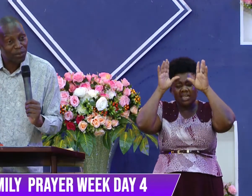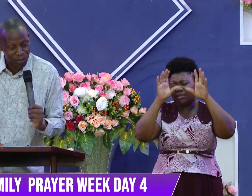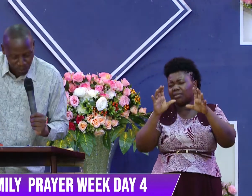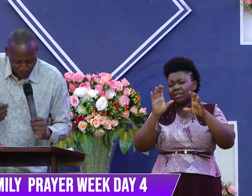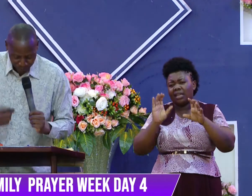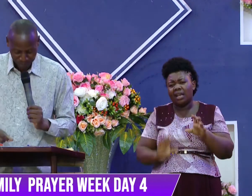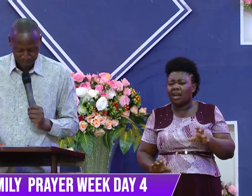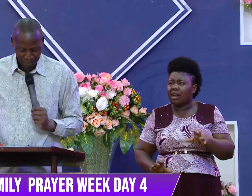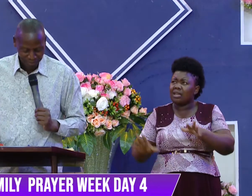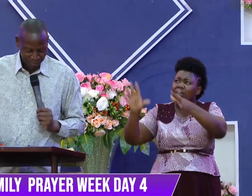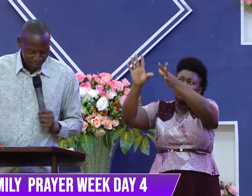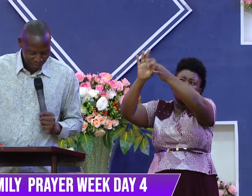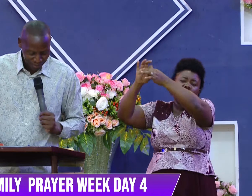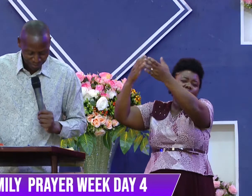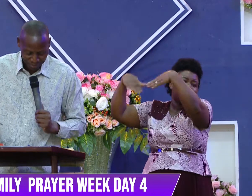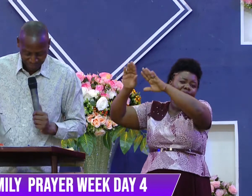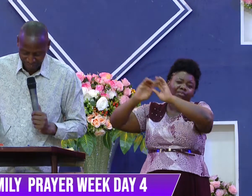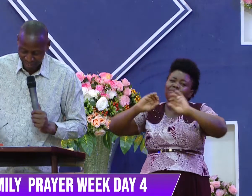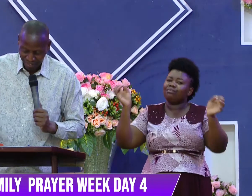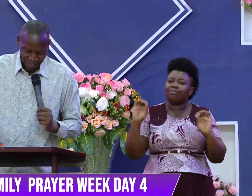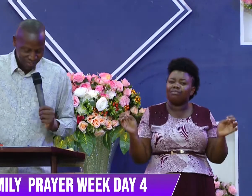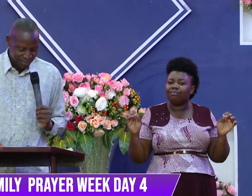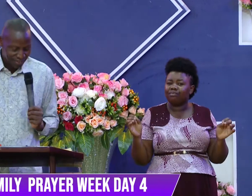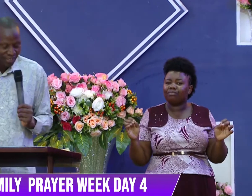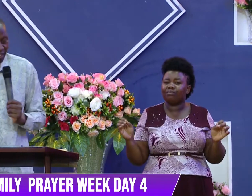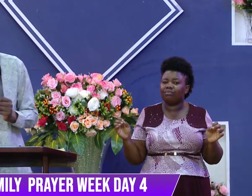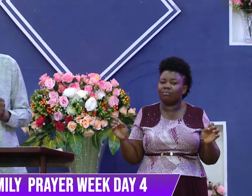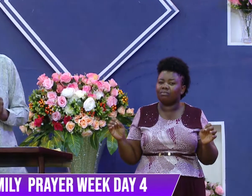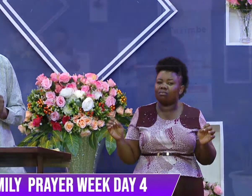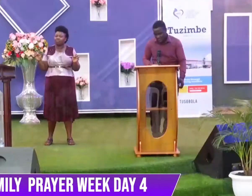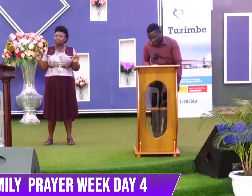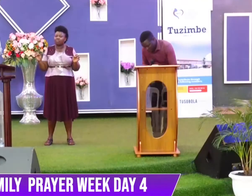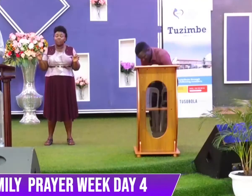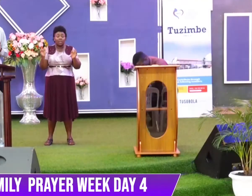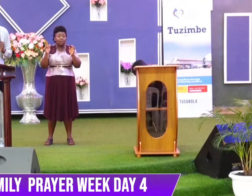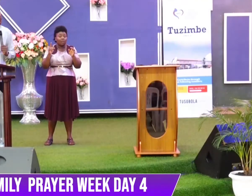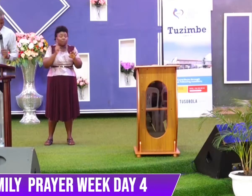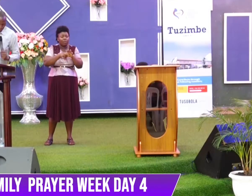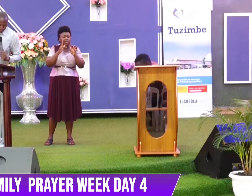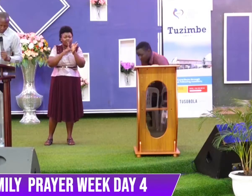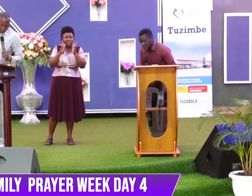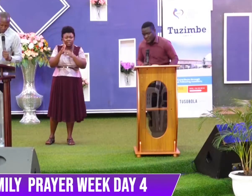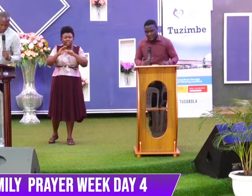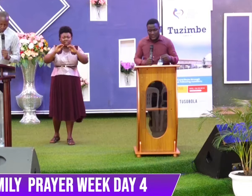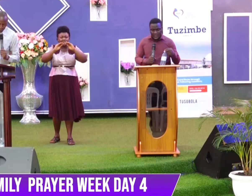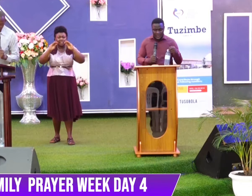Once his character failed to connect with the character in heaven.